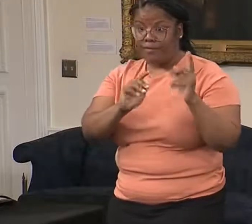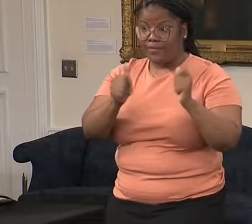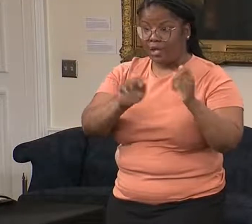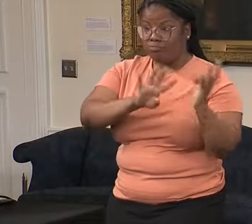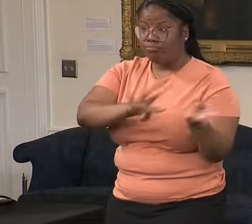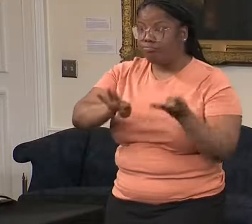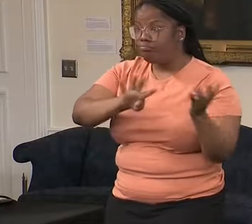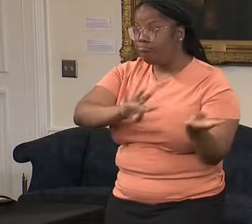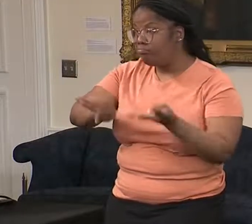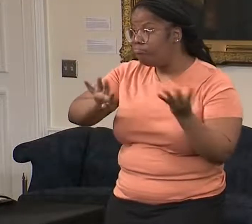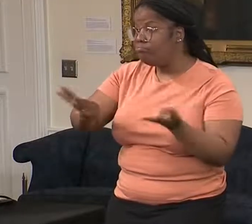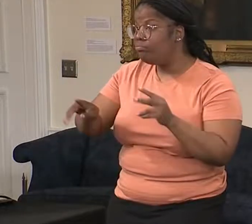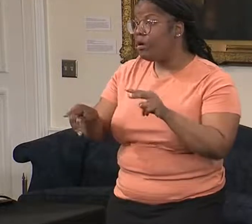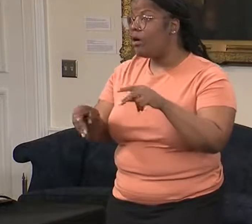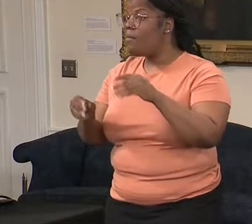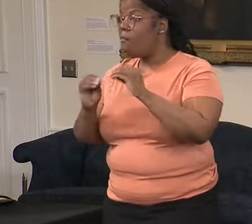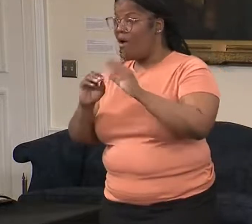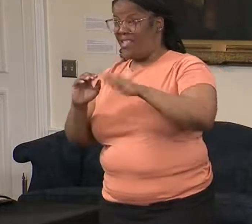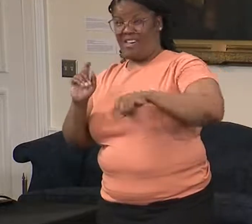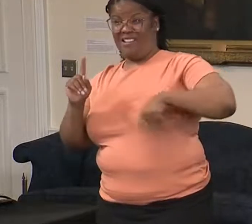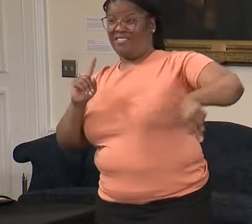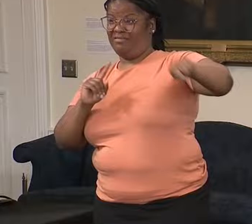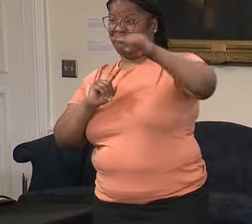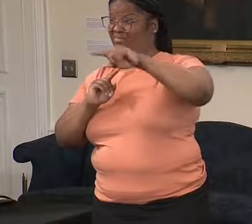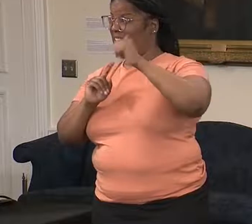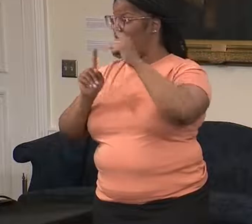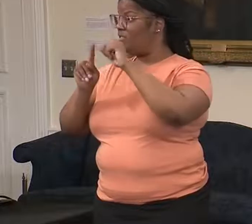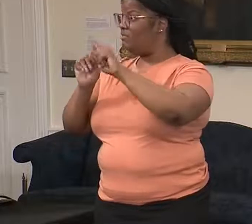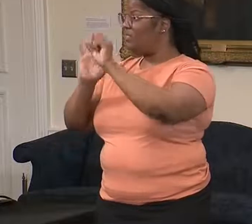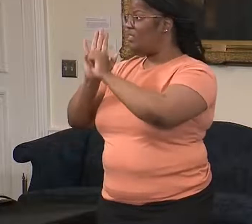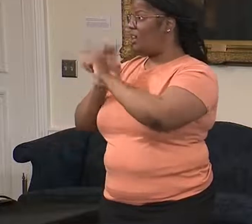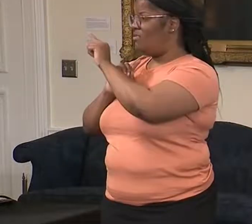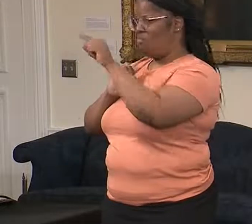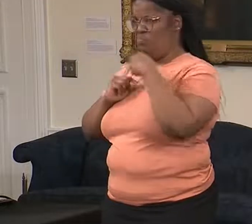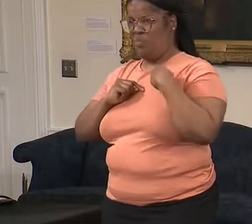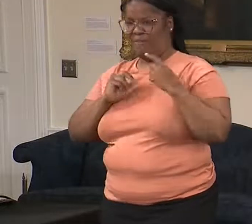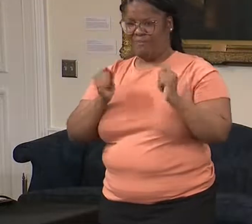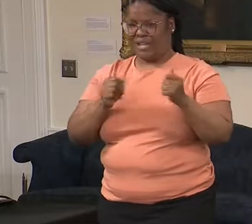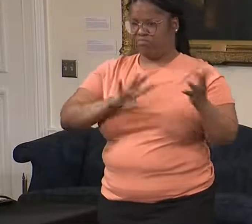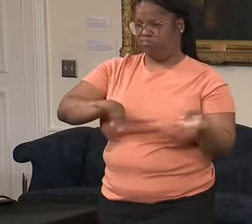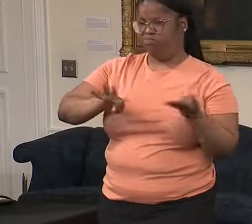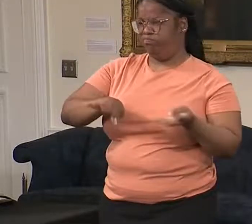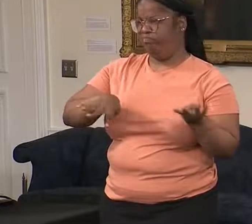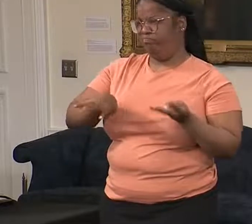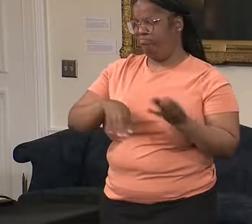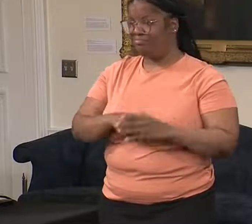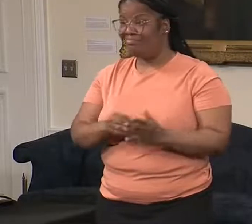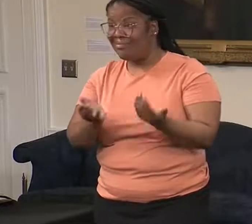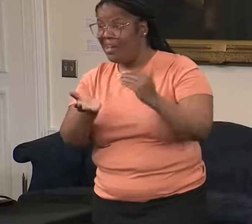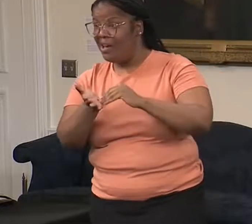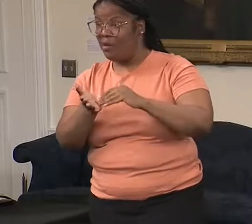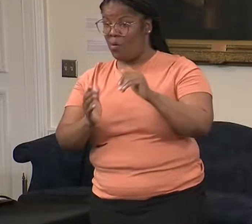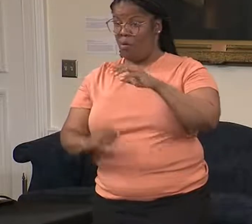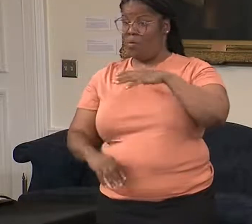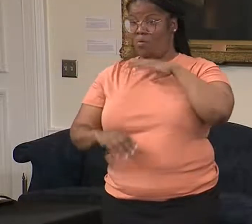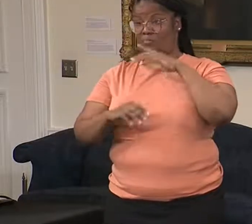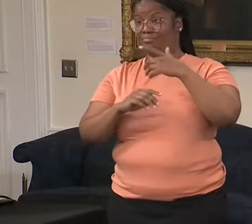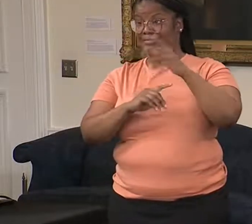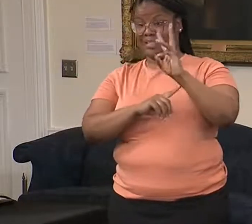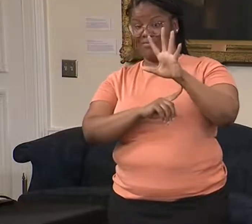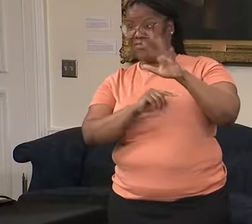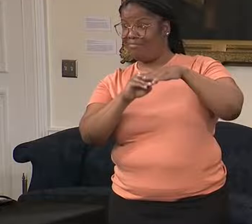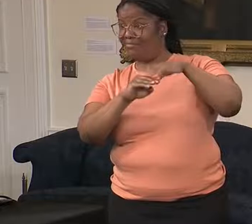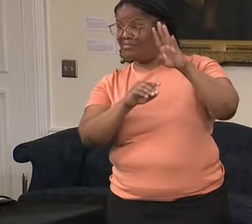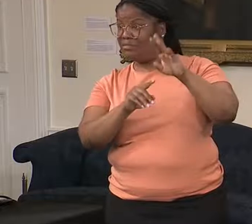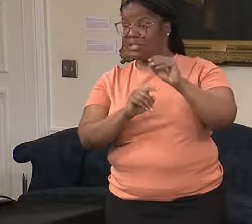other states. I'm really pleased with the progress. But so we went to 76% of all the people over 65. We should